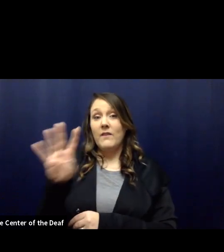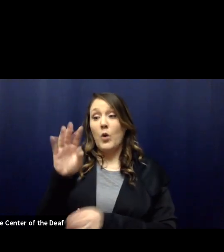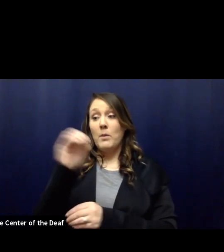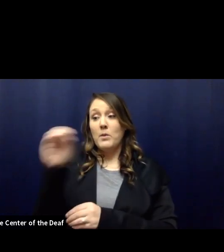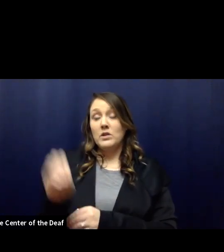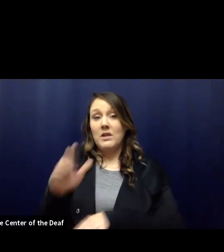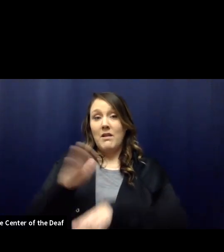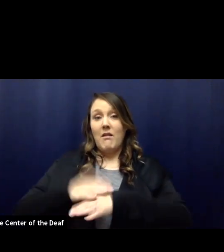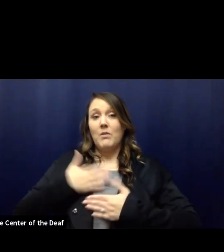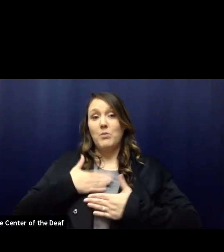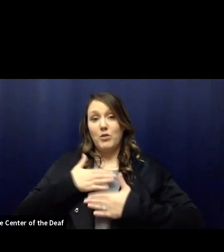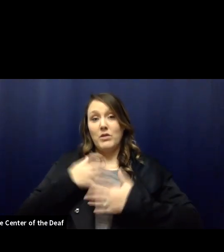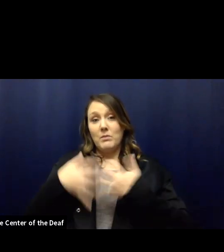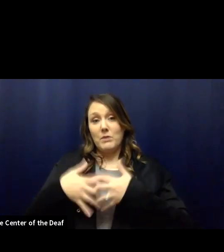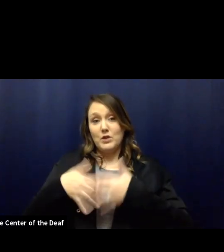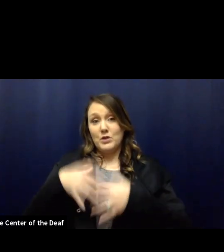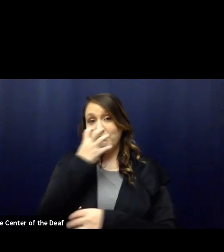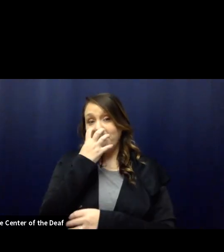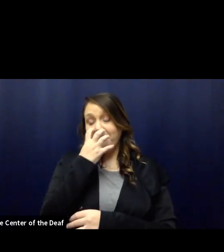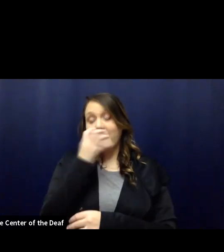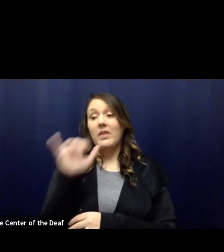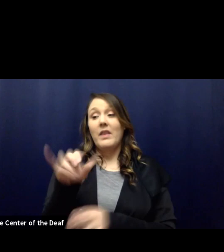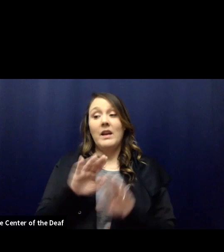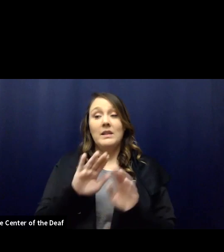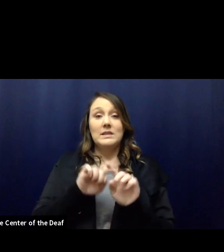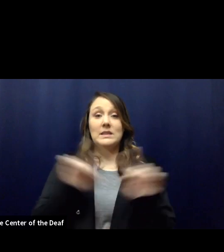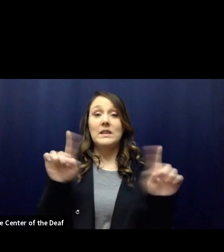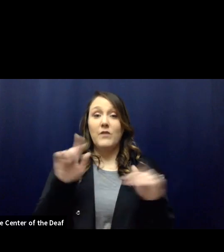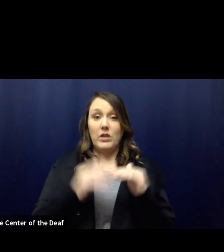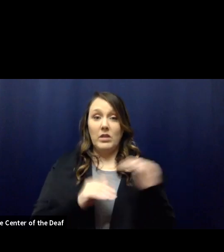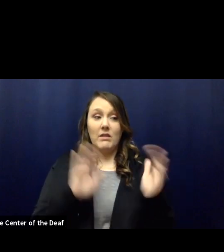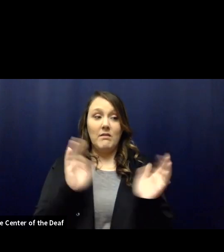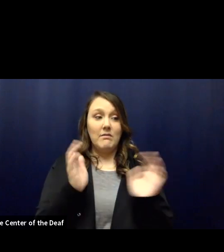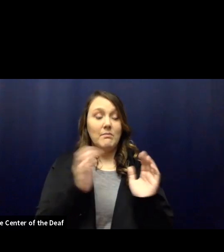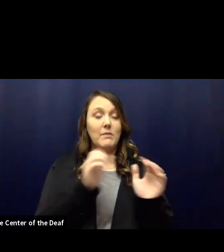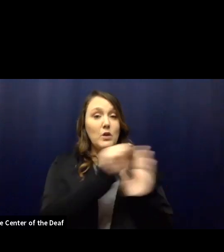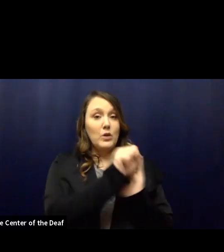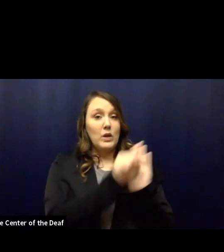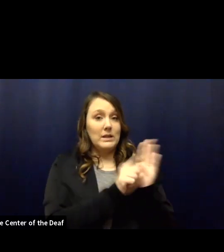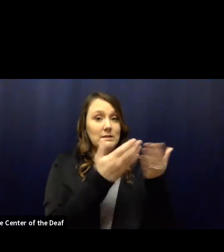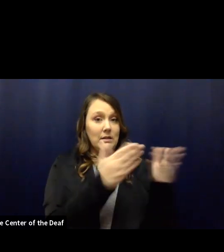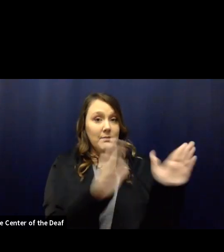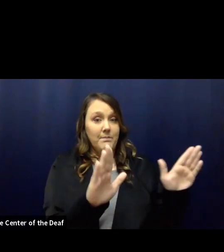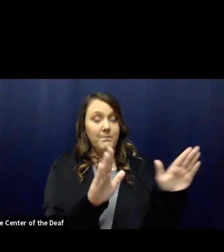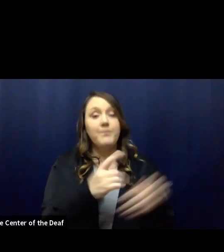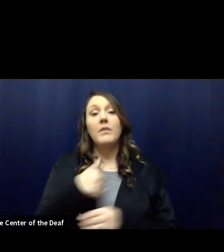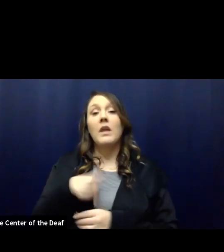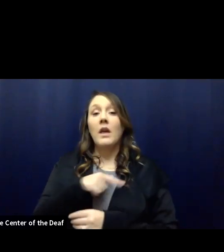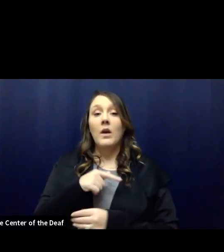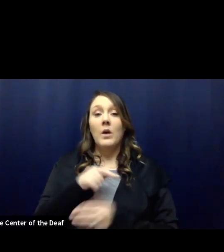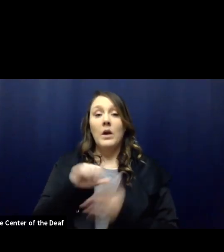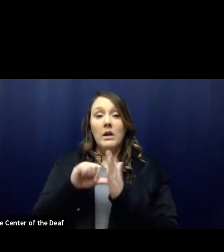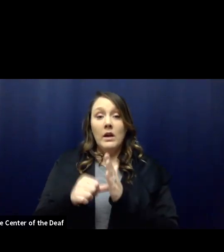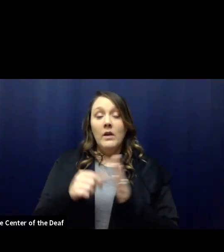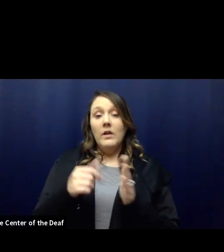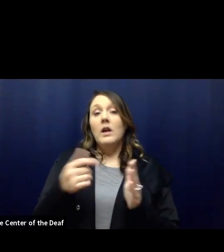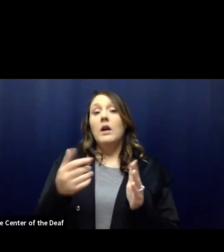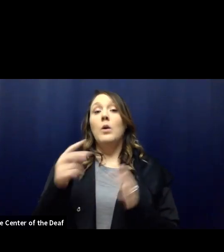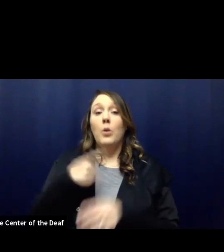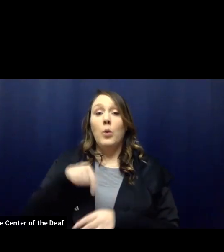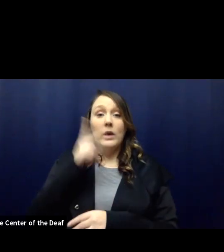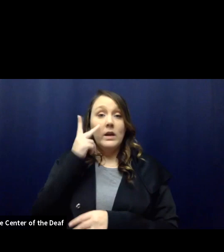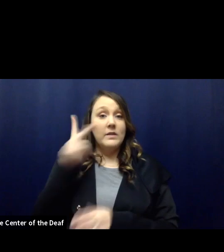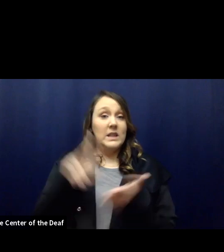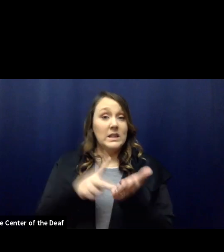is significantly different than what we're seeing statewide. And to reiterate what Charity said before, we've seen a doubling in our death